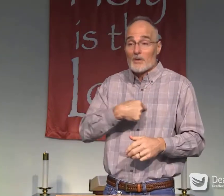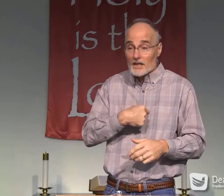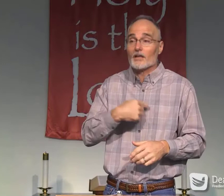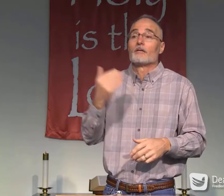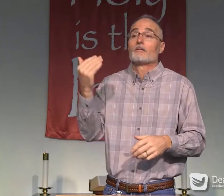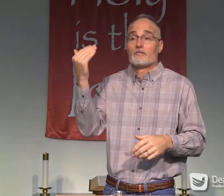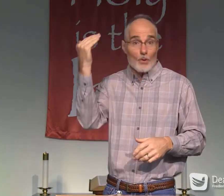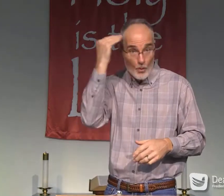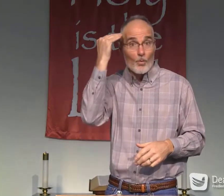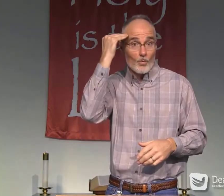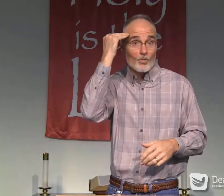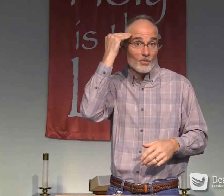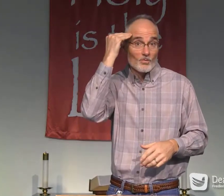most.